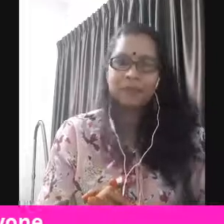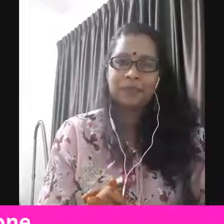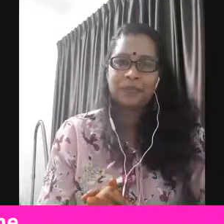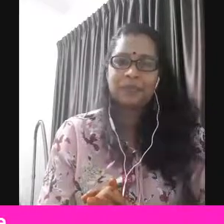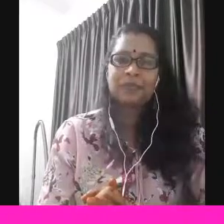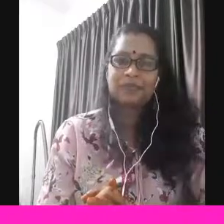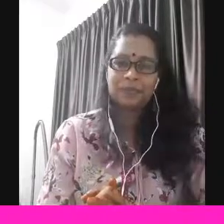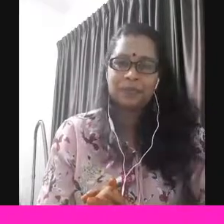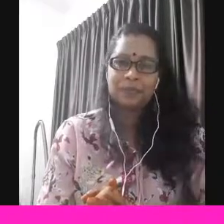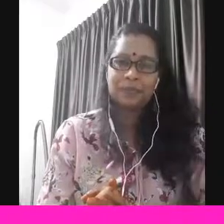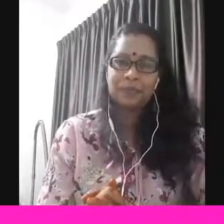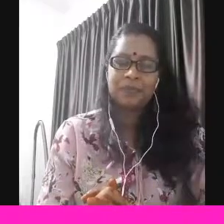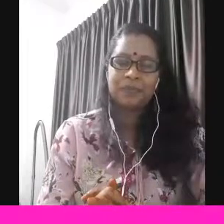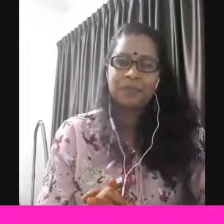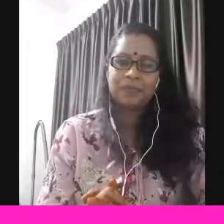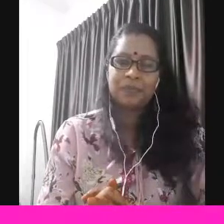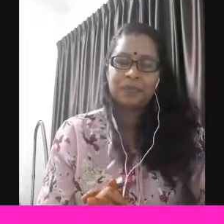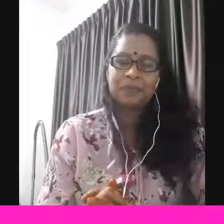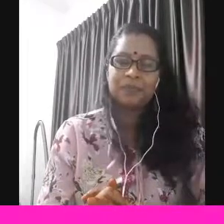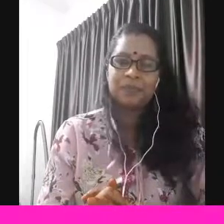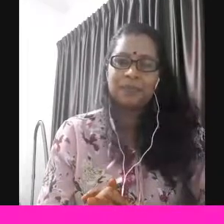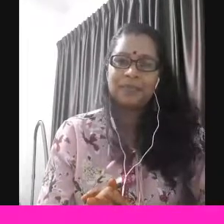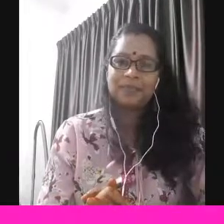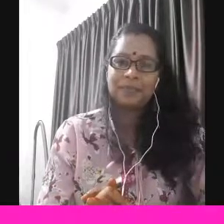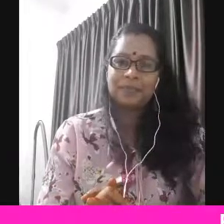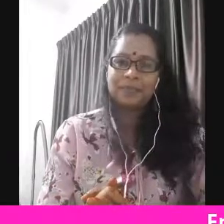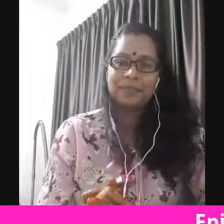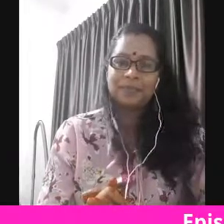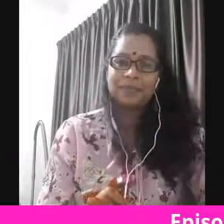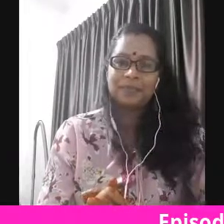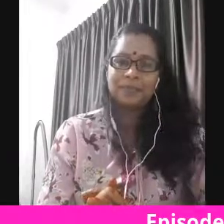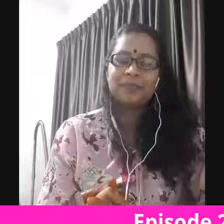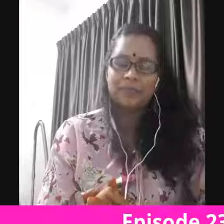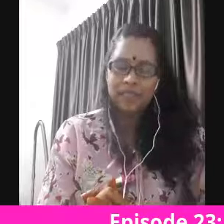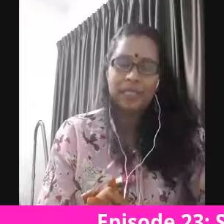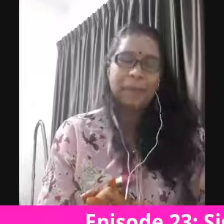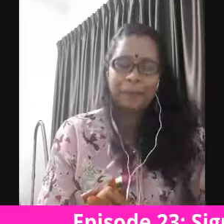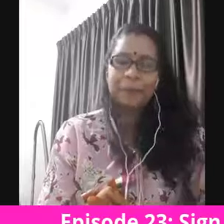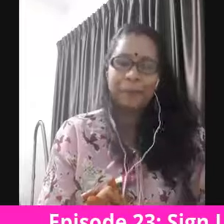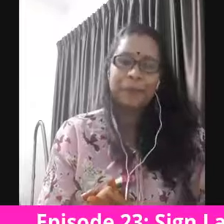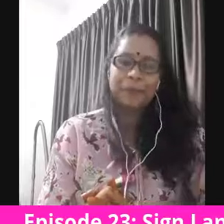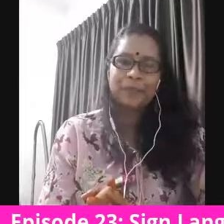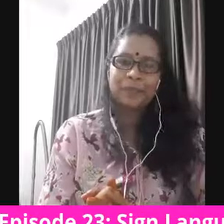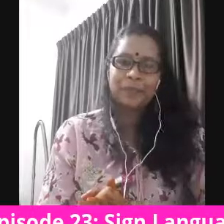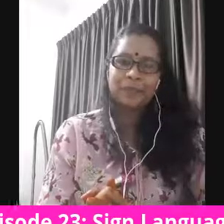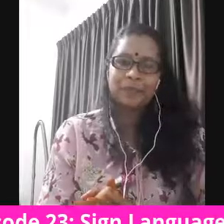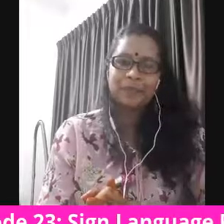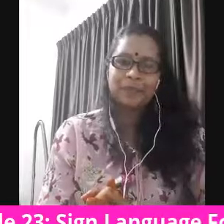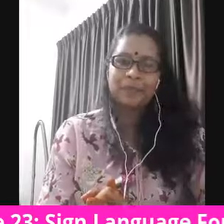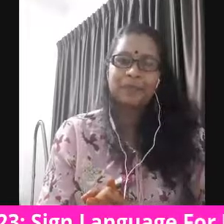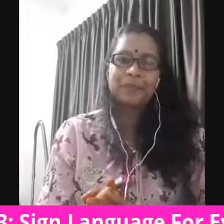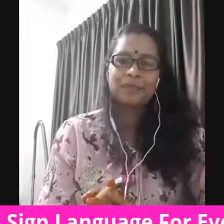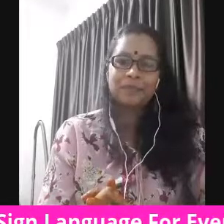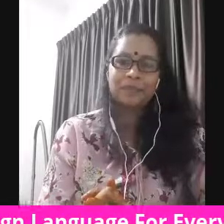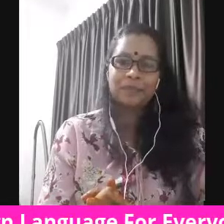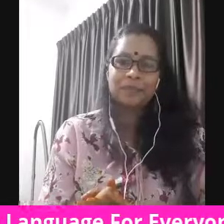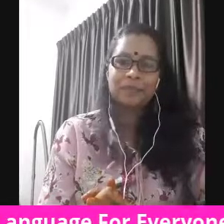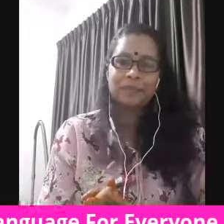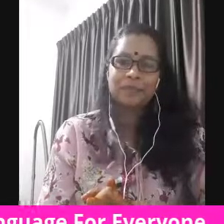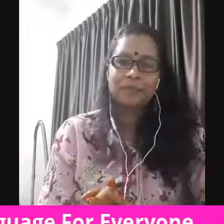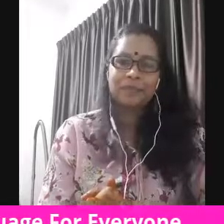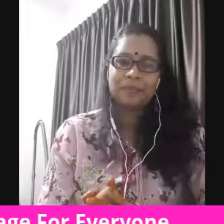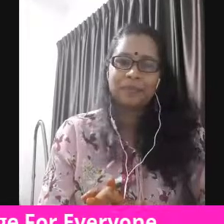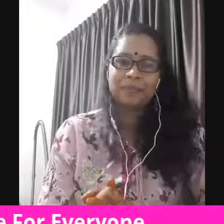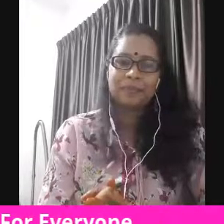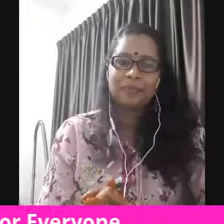words perhaps to so that we too can communicate with our friends outside there, and who